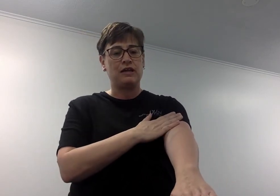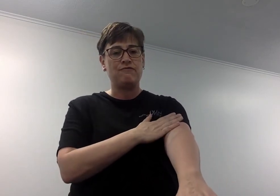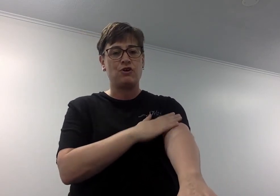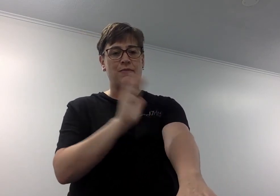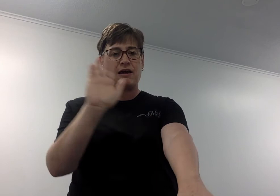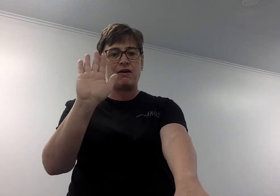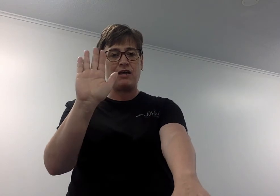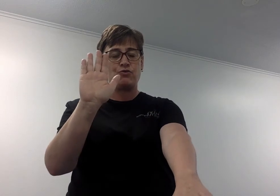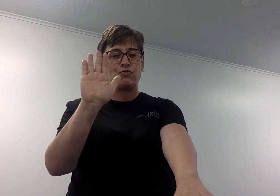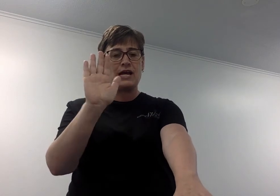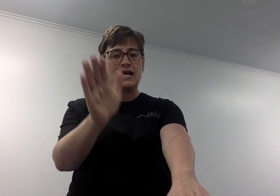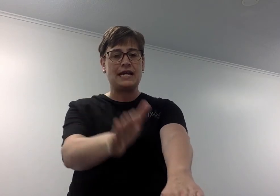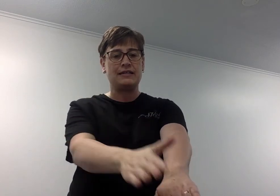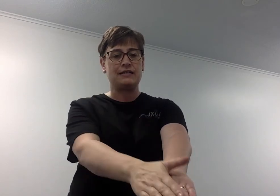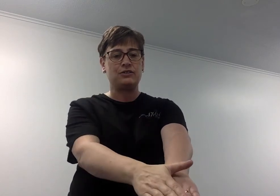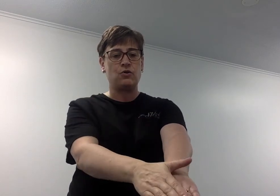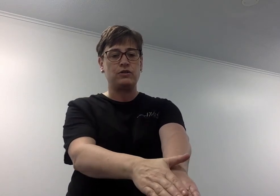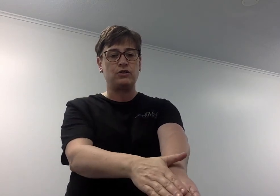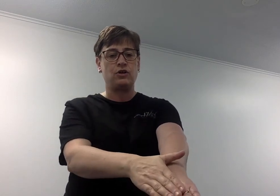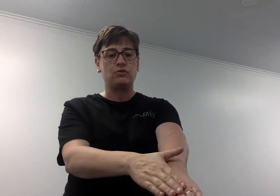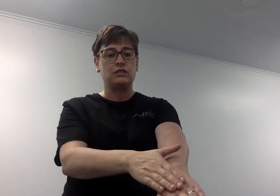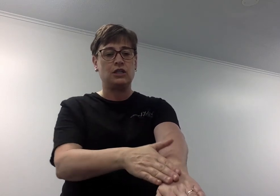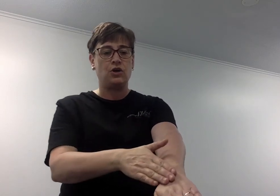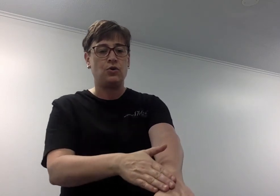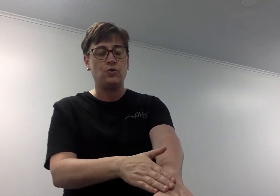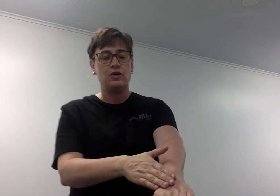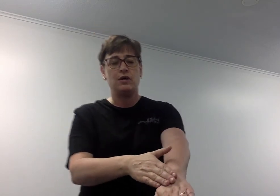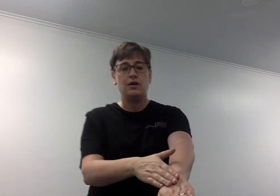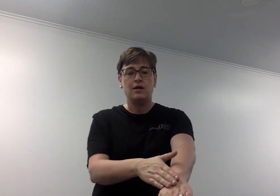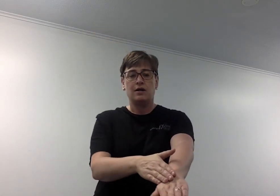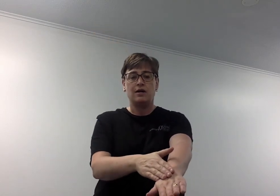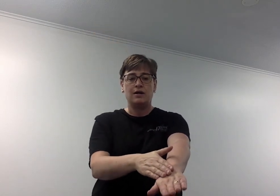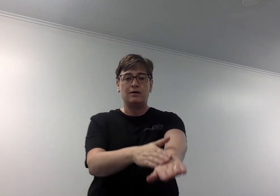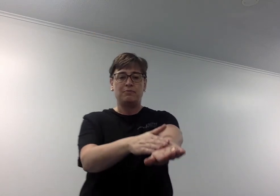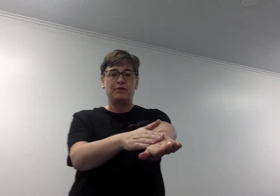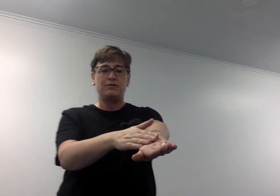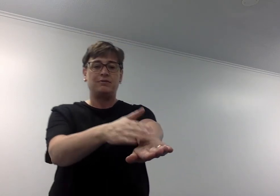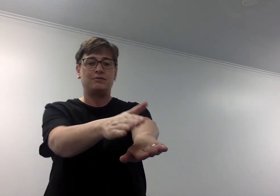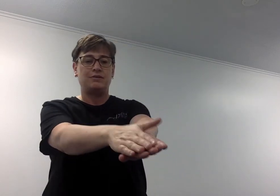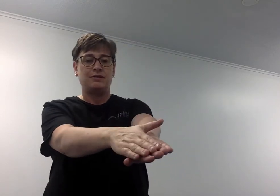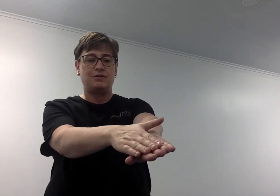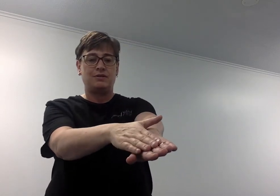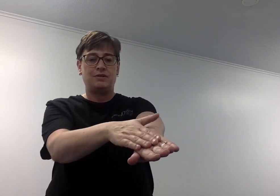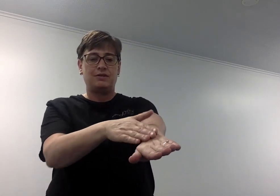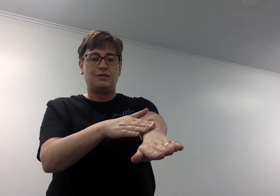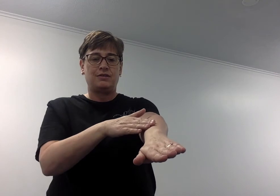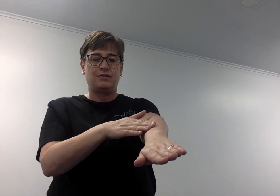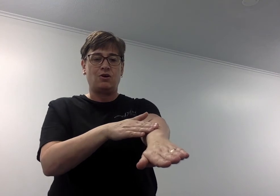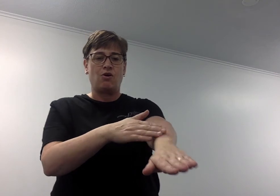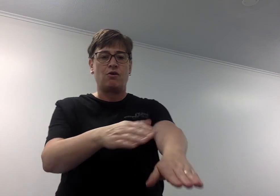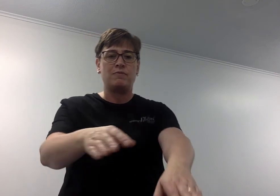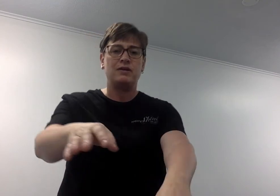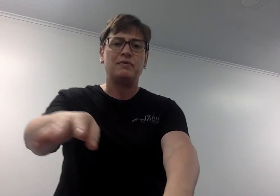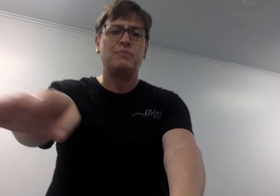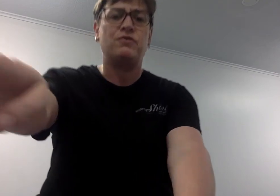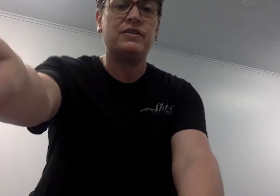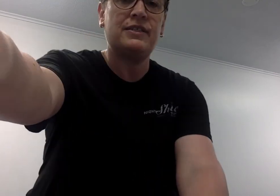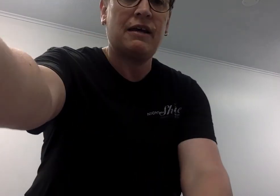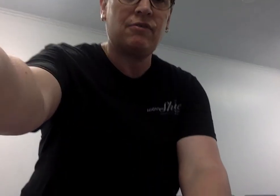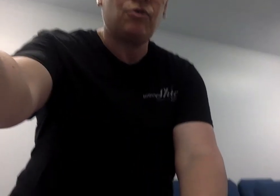arm out, and the right hand is going to go slow up the arm. I'm going to move this down a little bit